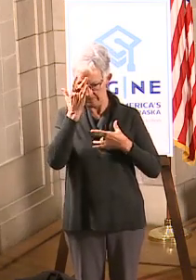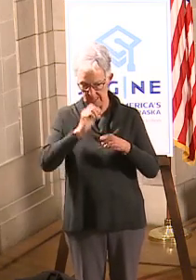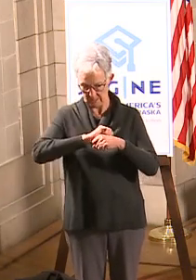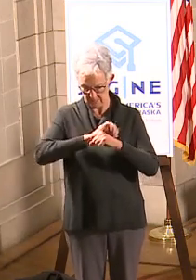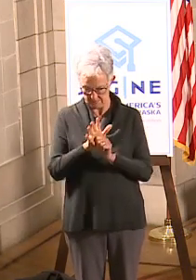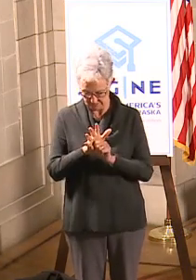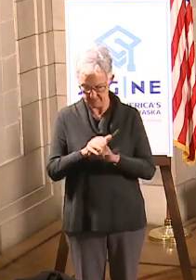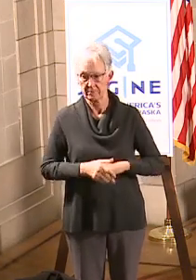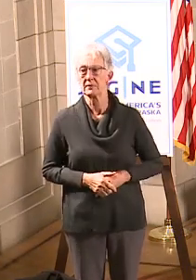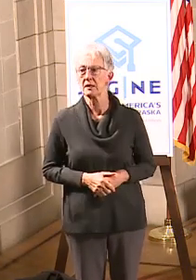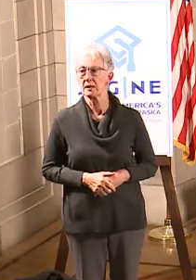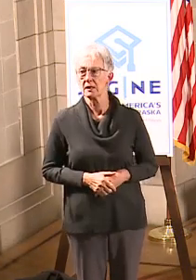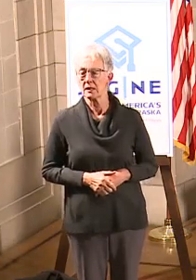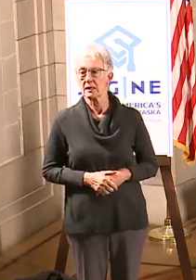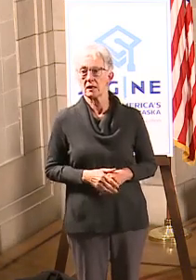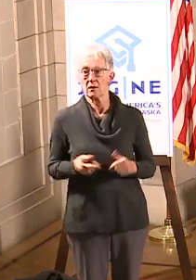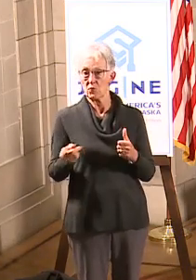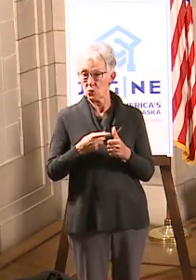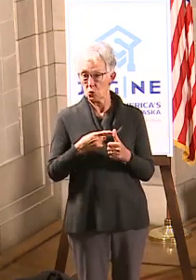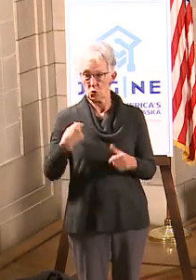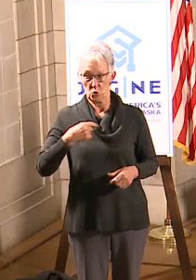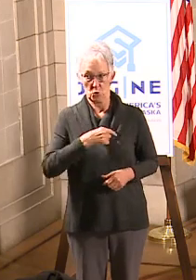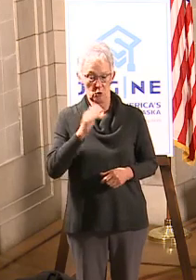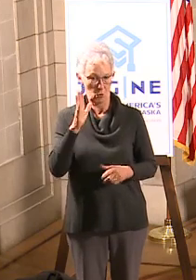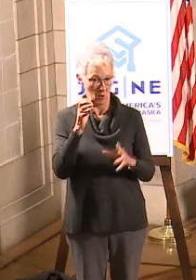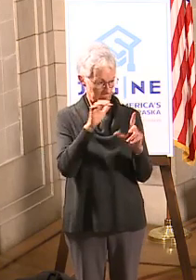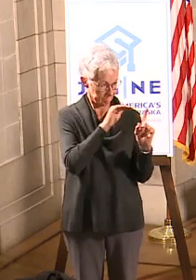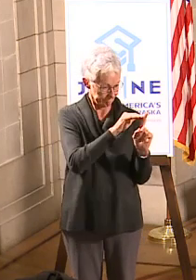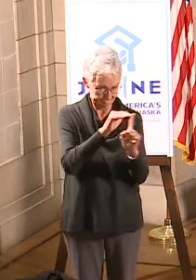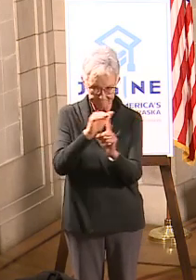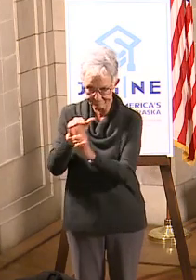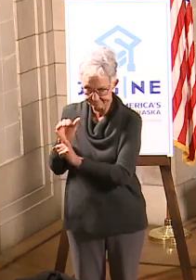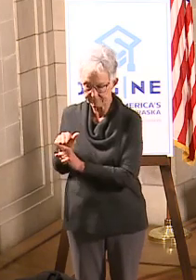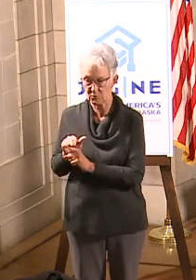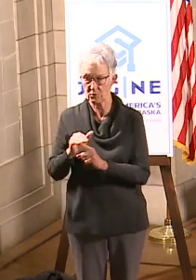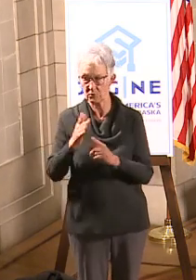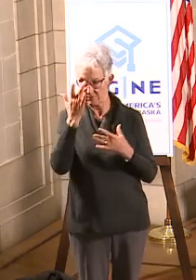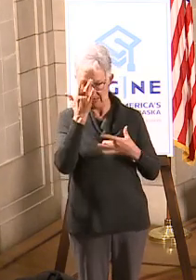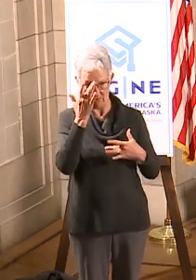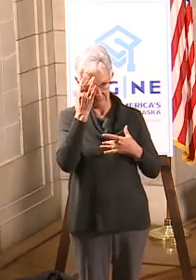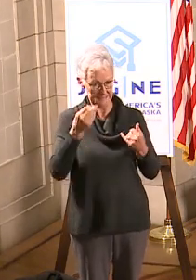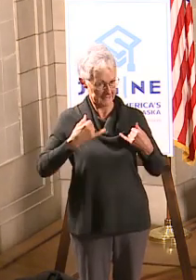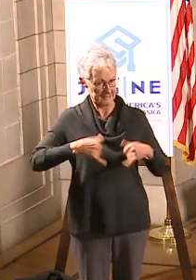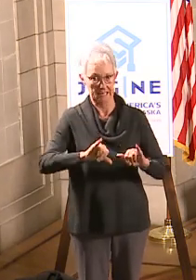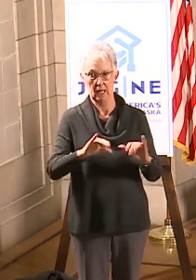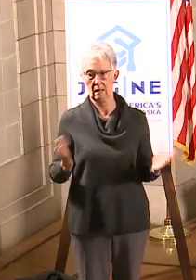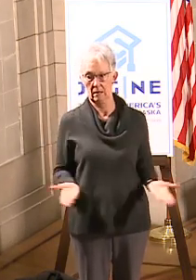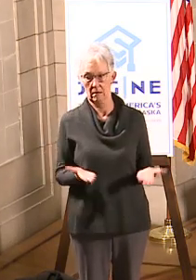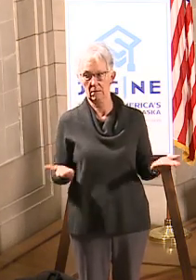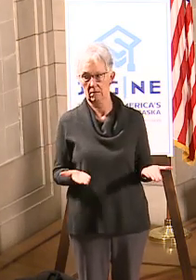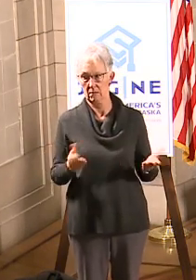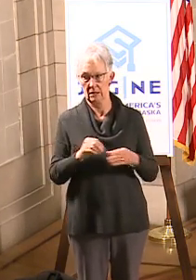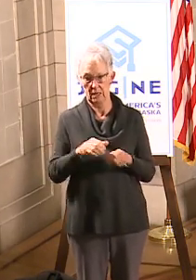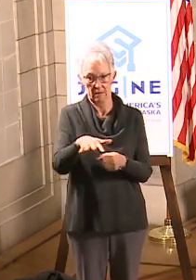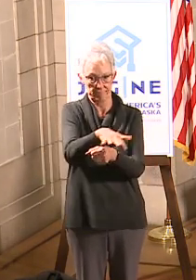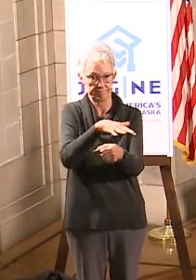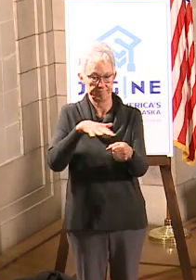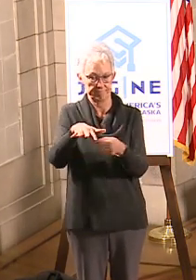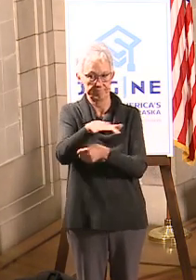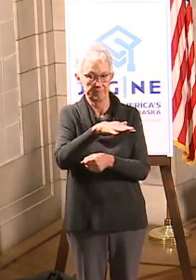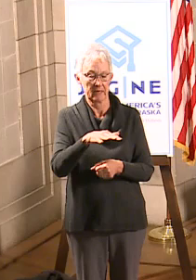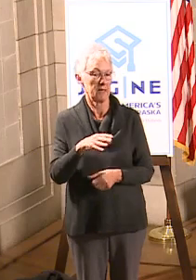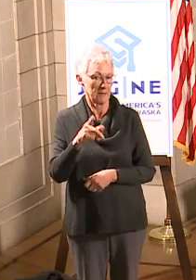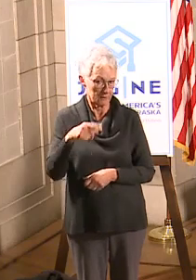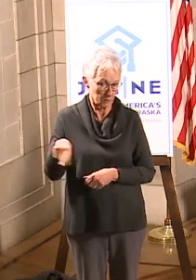by reminding people that with the virus still in our community, we need everybody to please continue to practice all